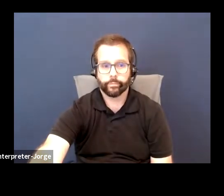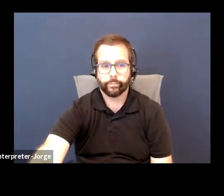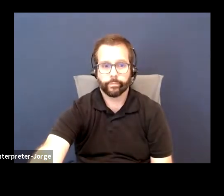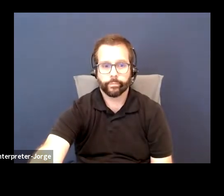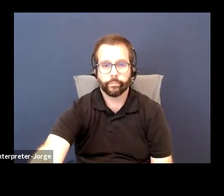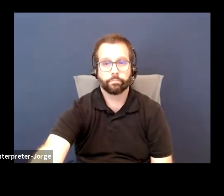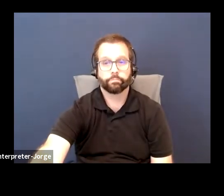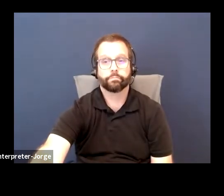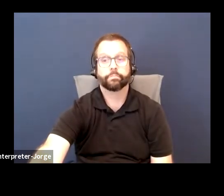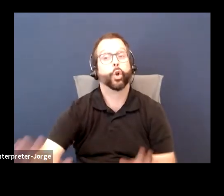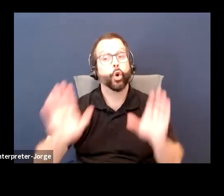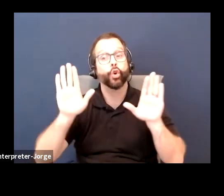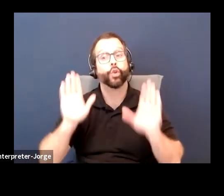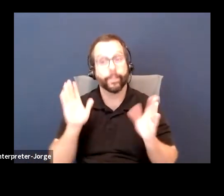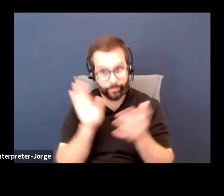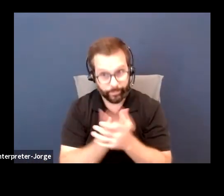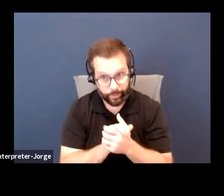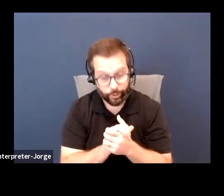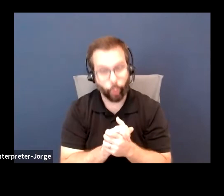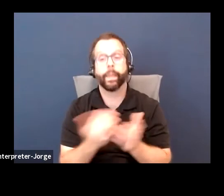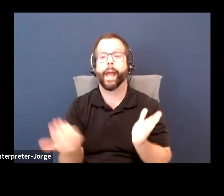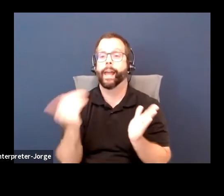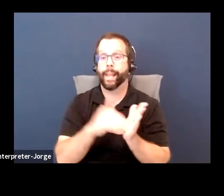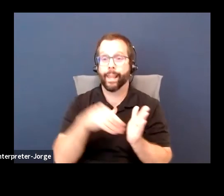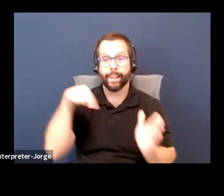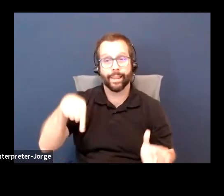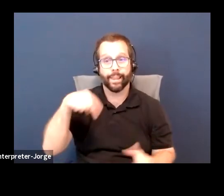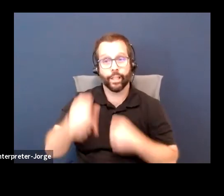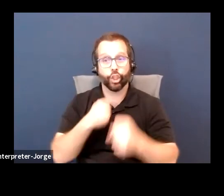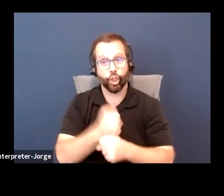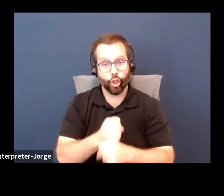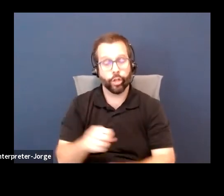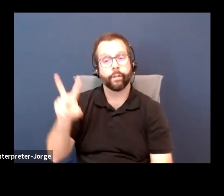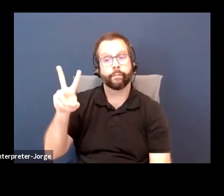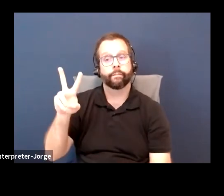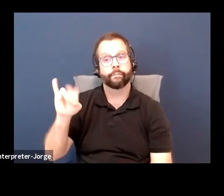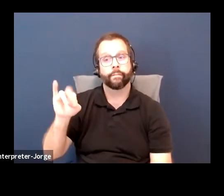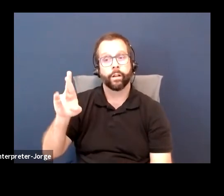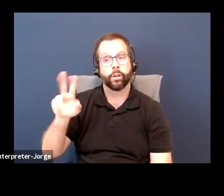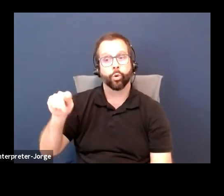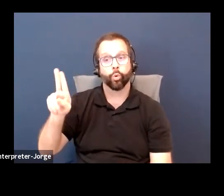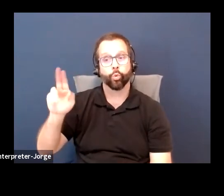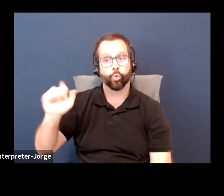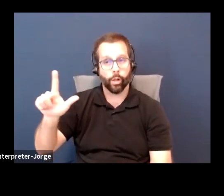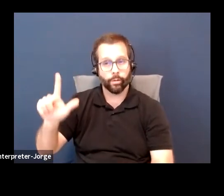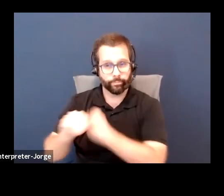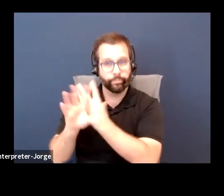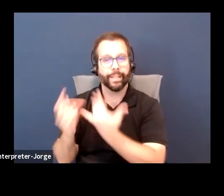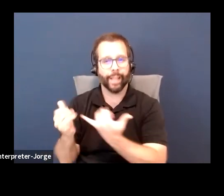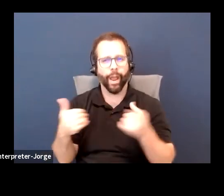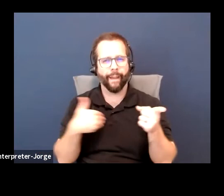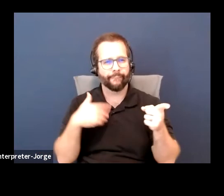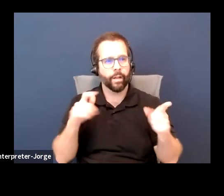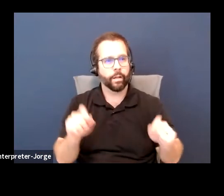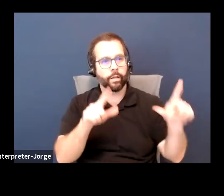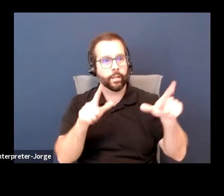Wonderful. So again, this year we will be virtual. Right now, I have a screen up with the